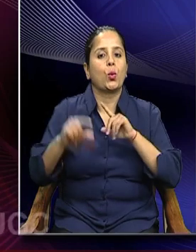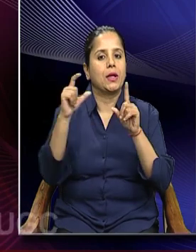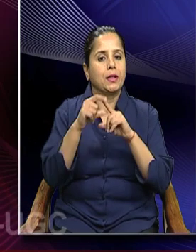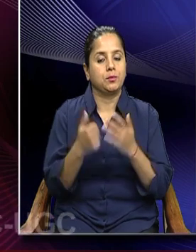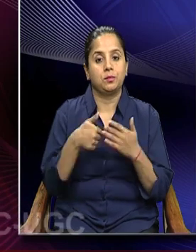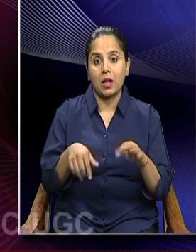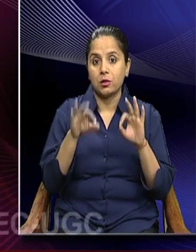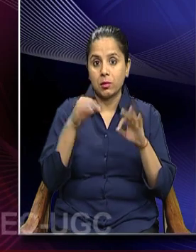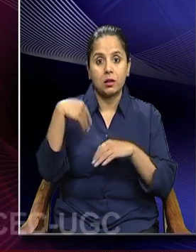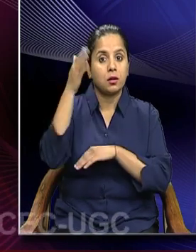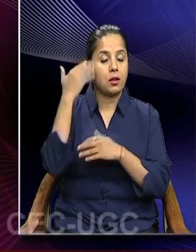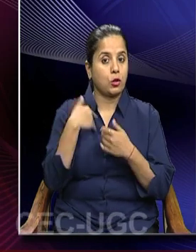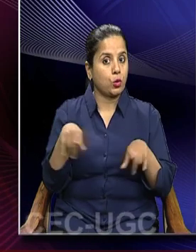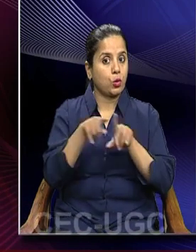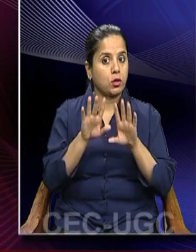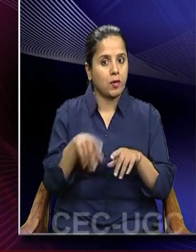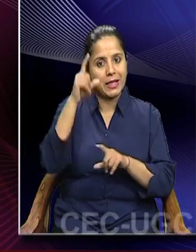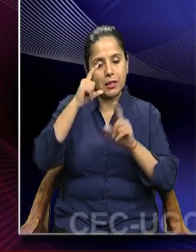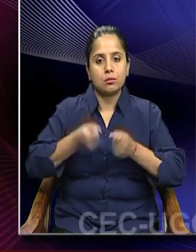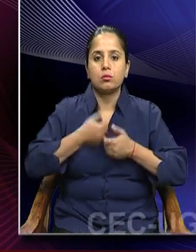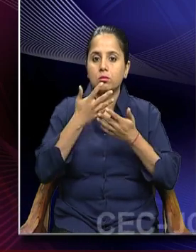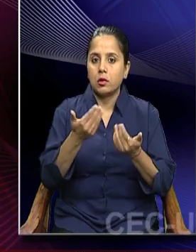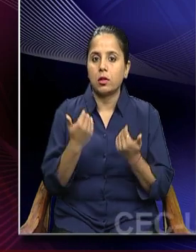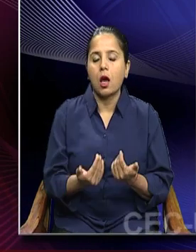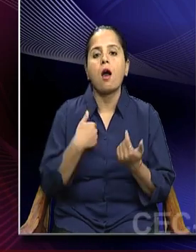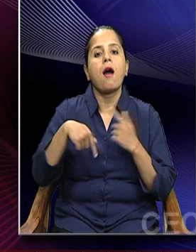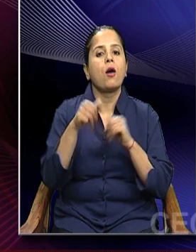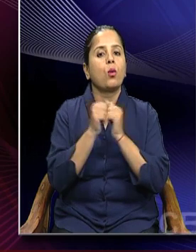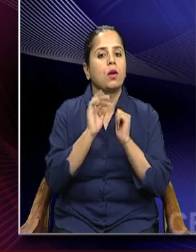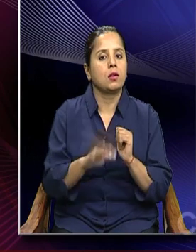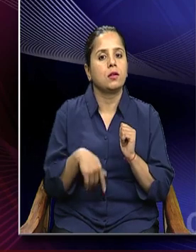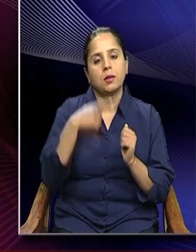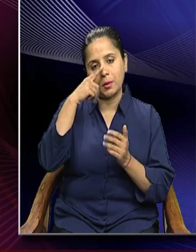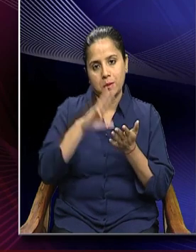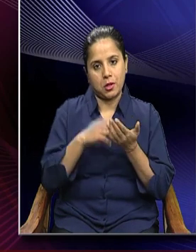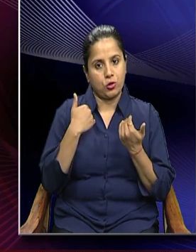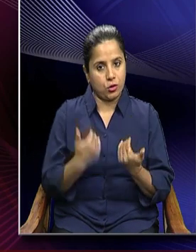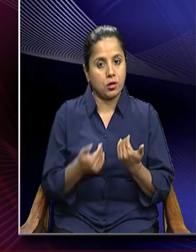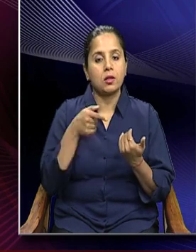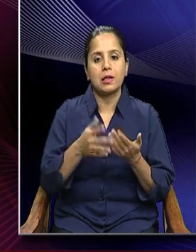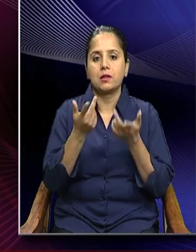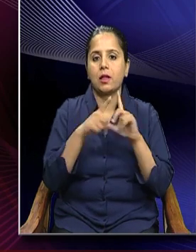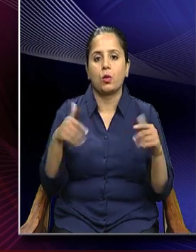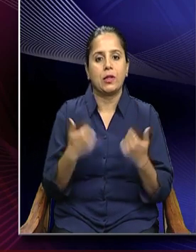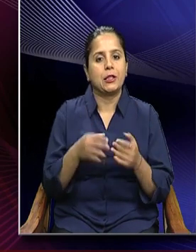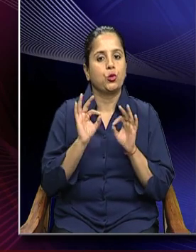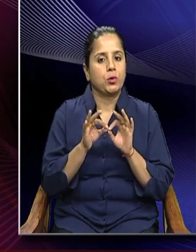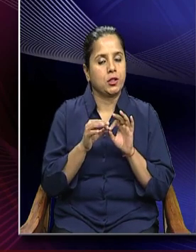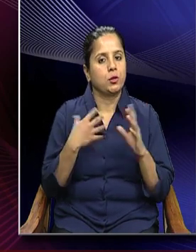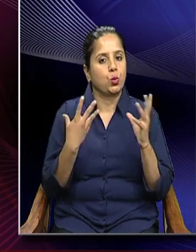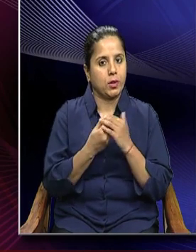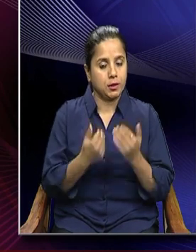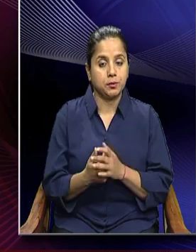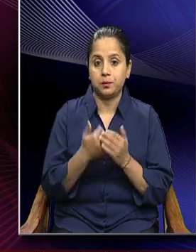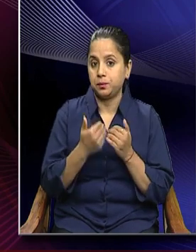session, today we also have symbolic expressions where we have with us Ms. Manisha Sharma, the sign language interpreter.